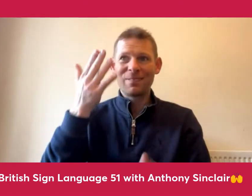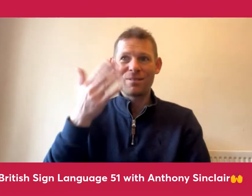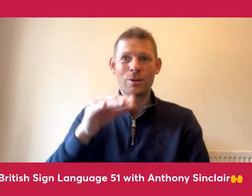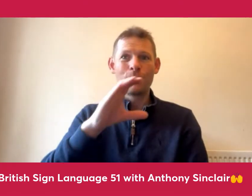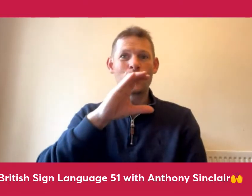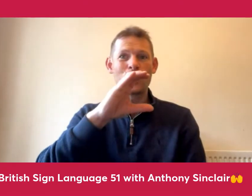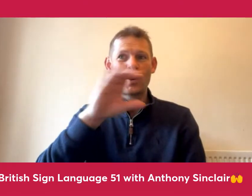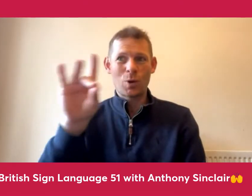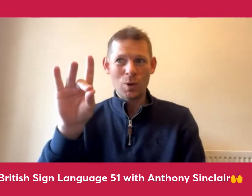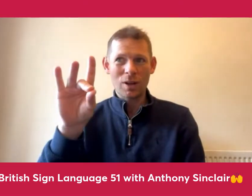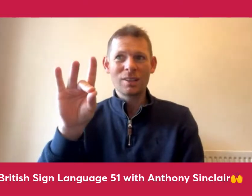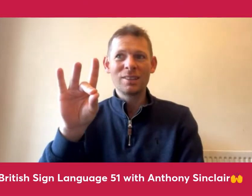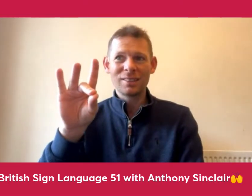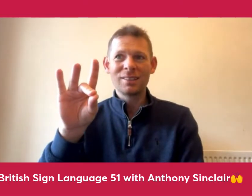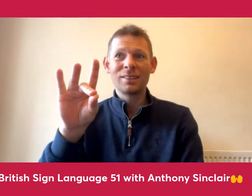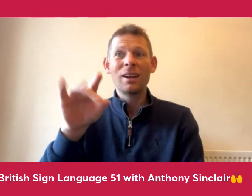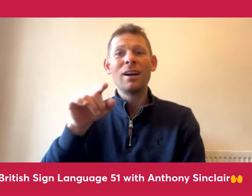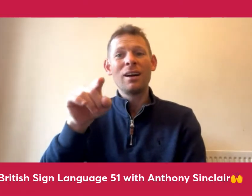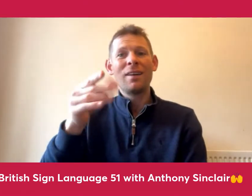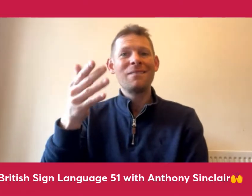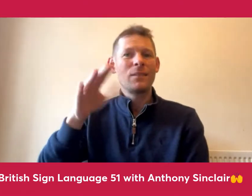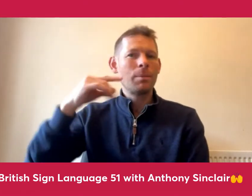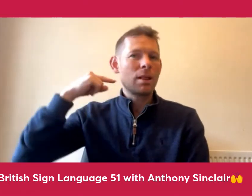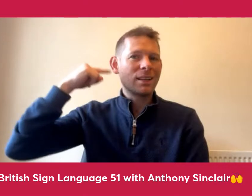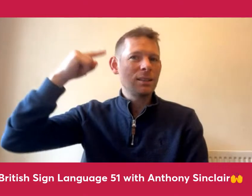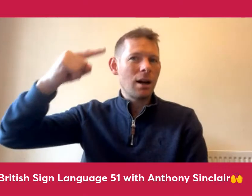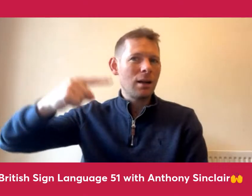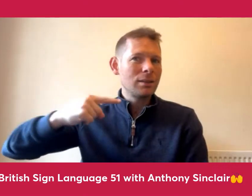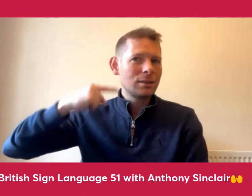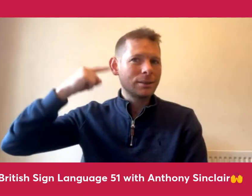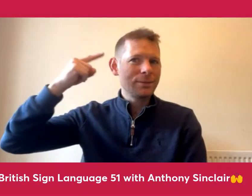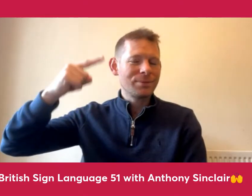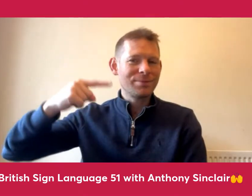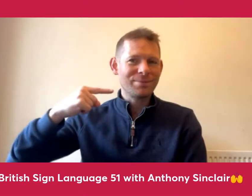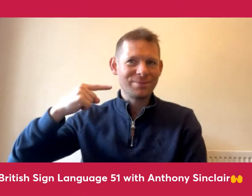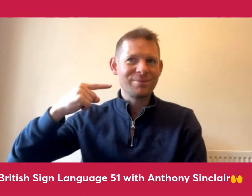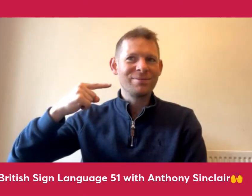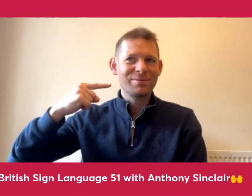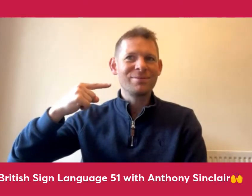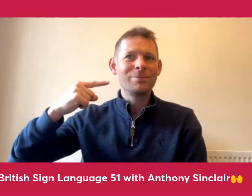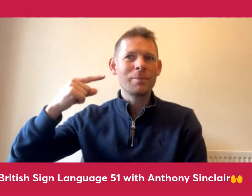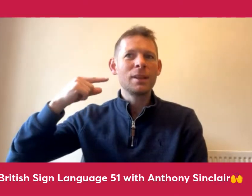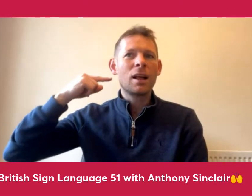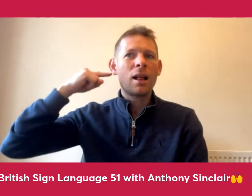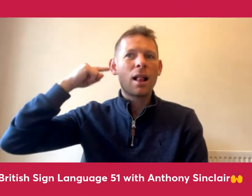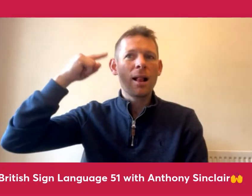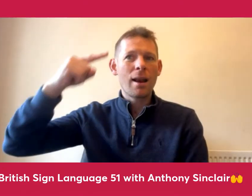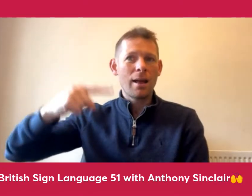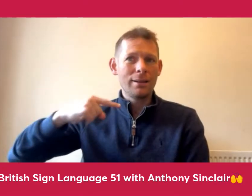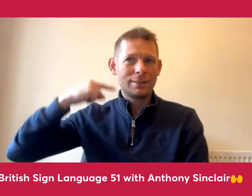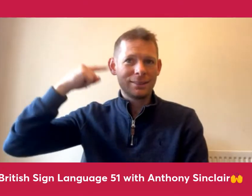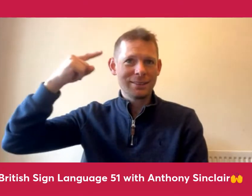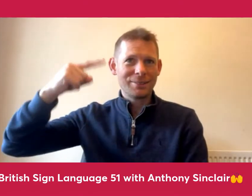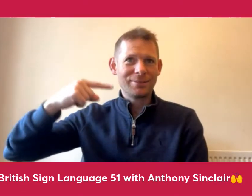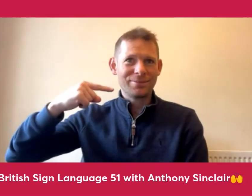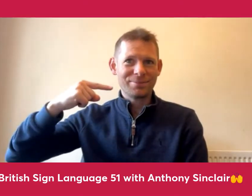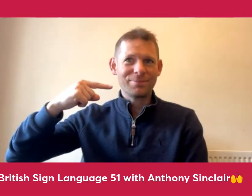So, Moira, your mum is from Cork, and then that's a sign for London, where you're from. London,